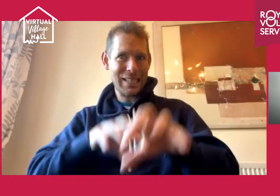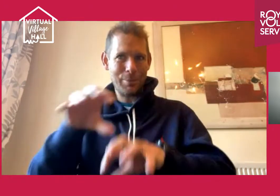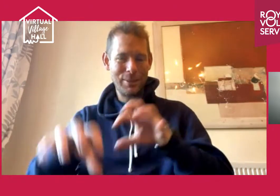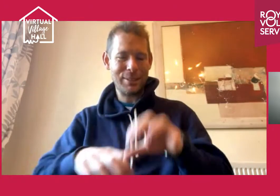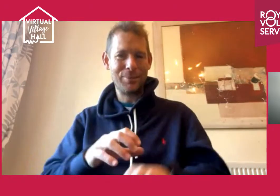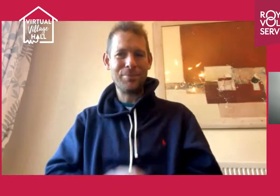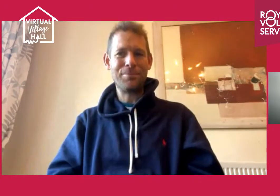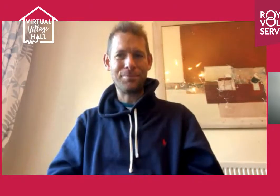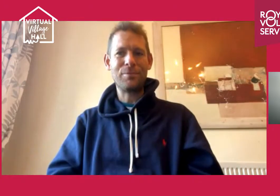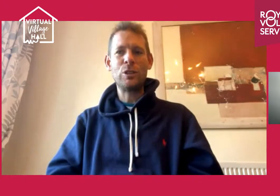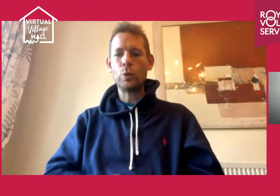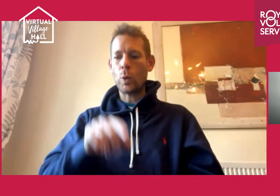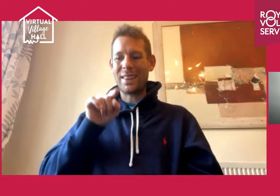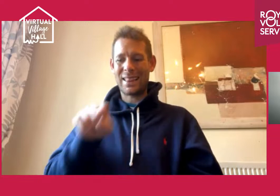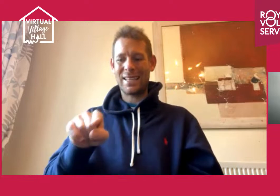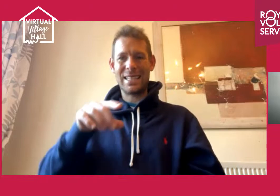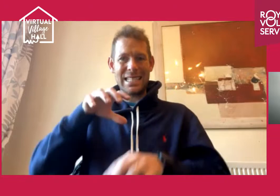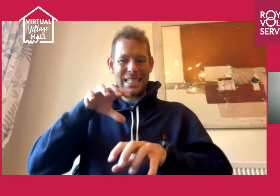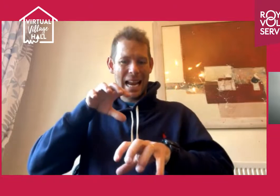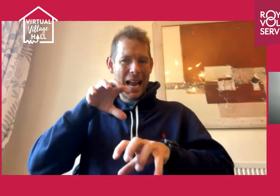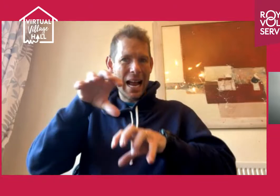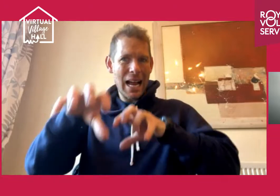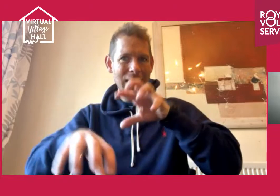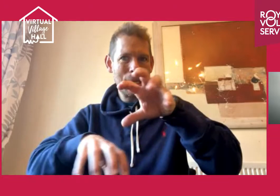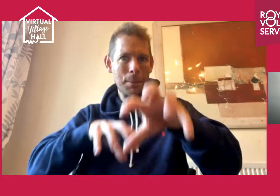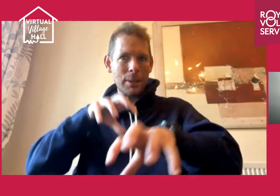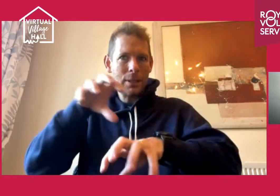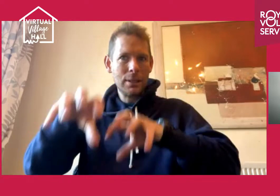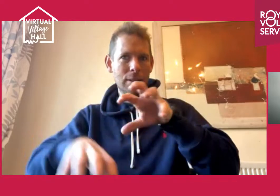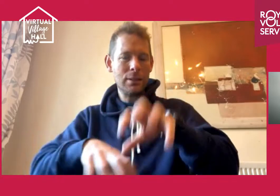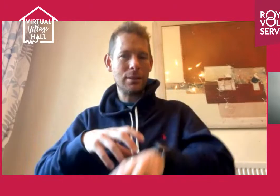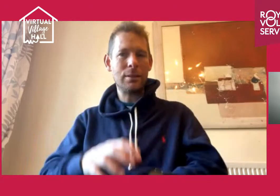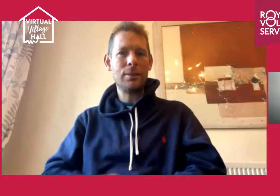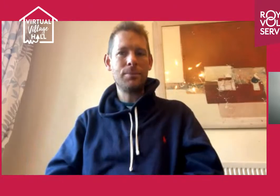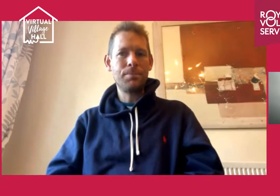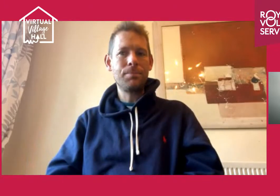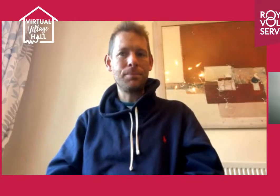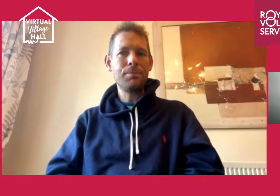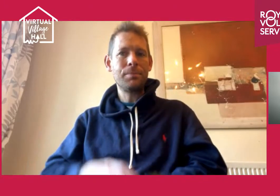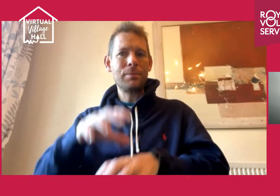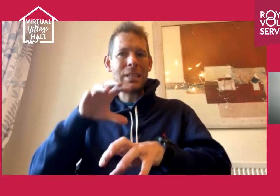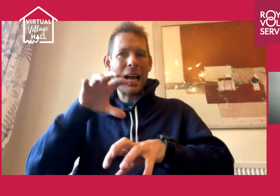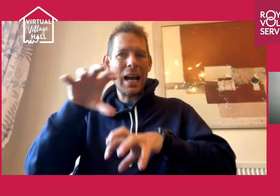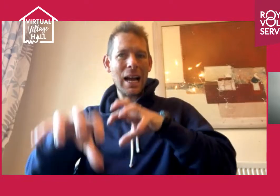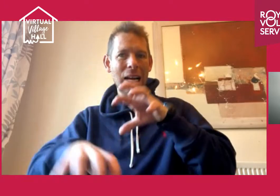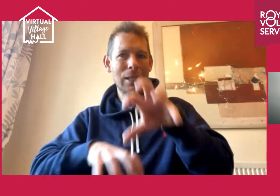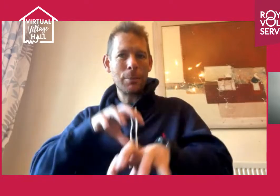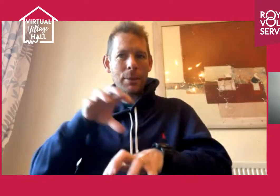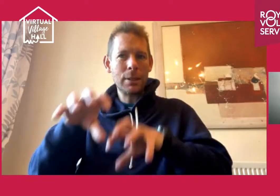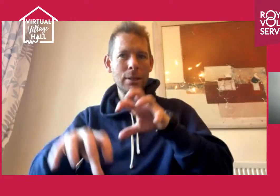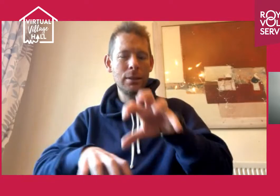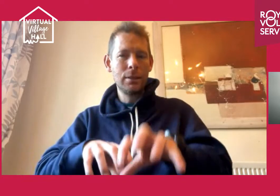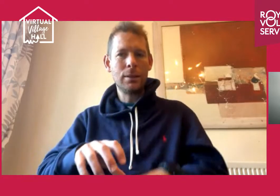So now I'm going to teach you the signs for some animals. So this is how we sign animals,